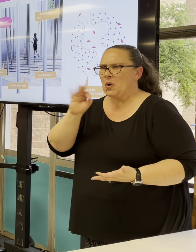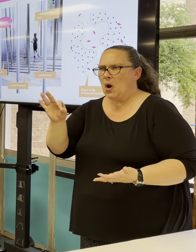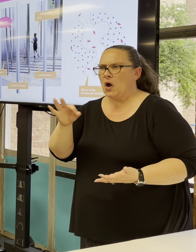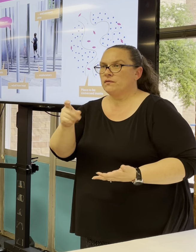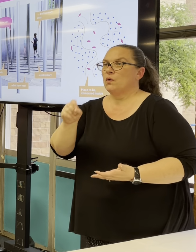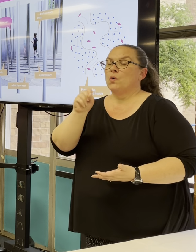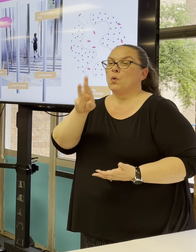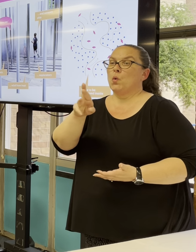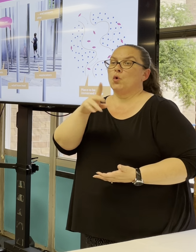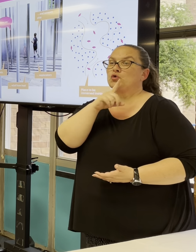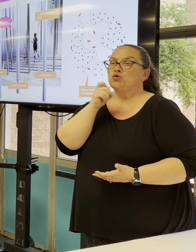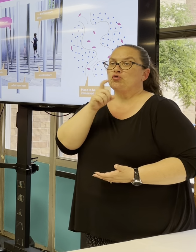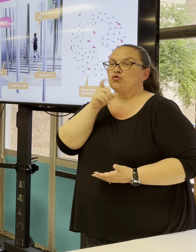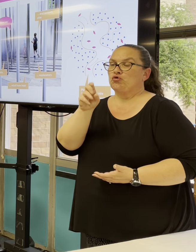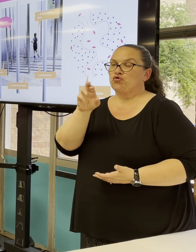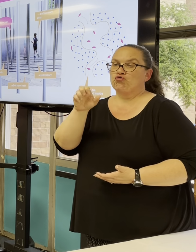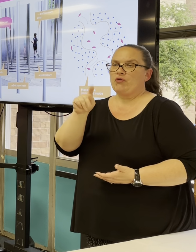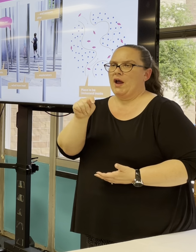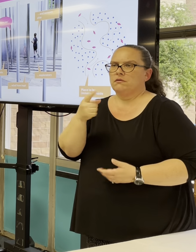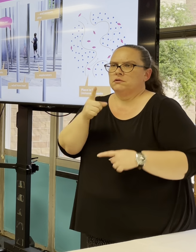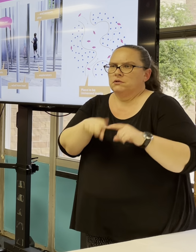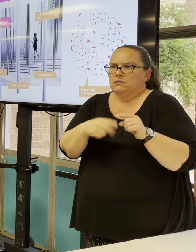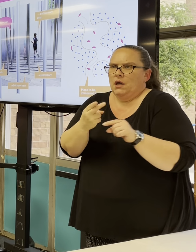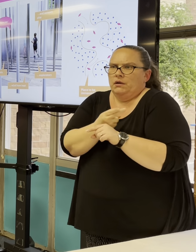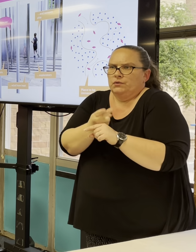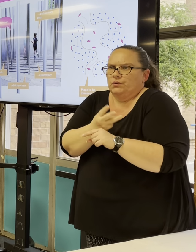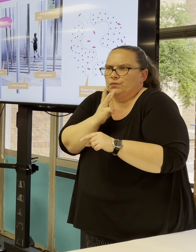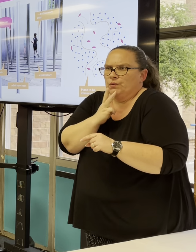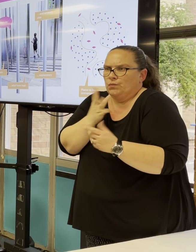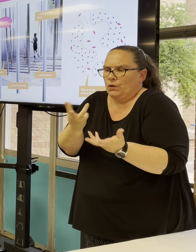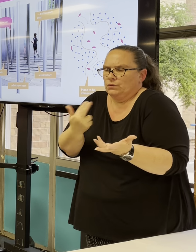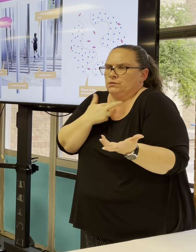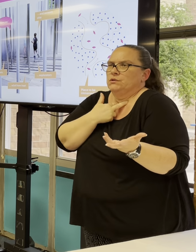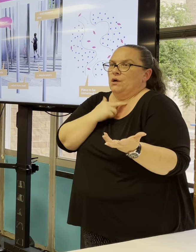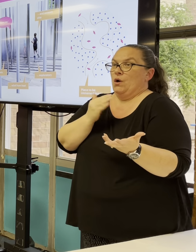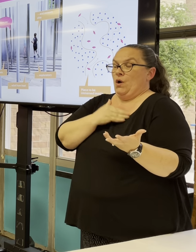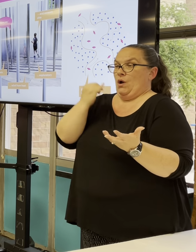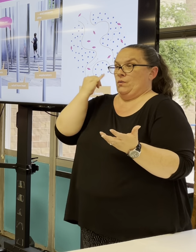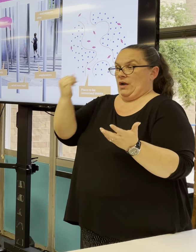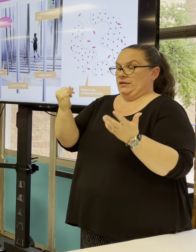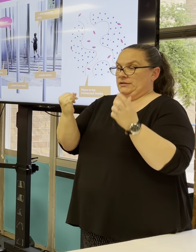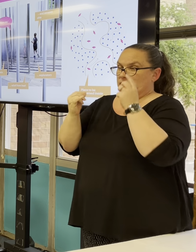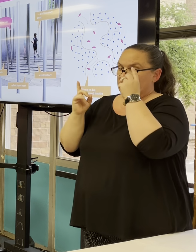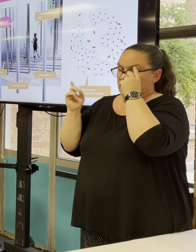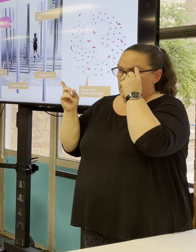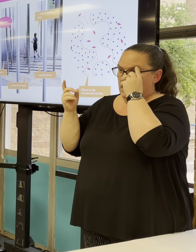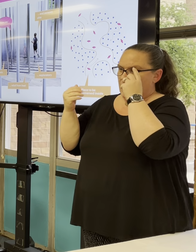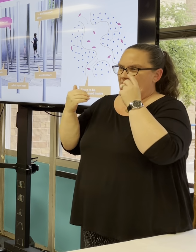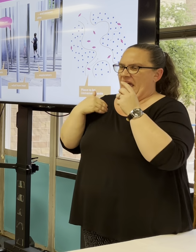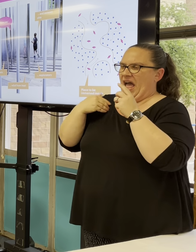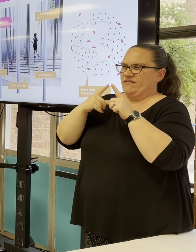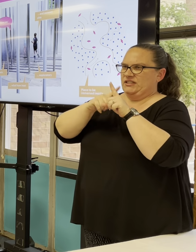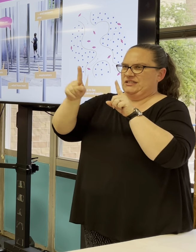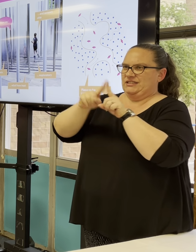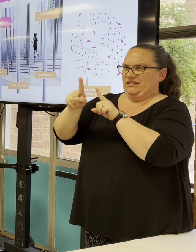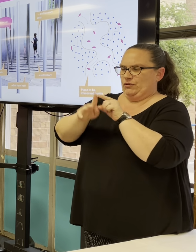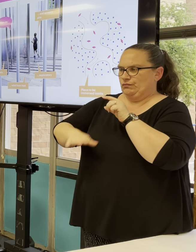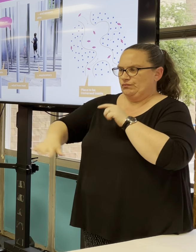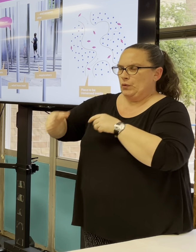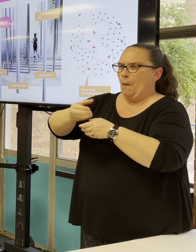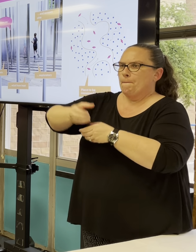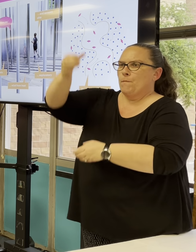drought alert and you can't use all the water. So our idea here is we want to make a field of poles